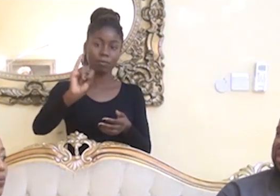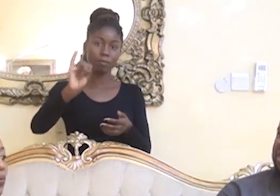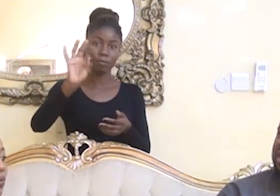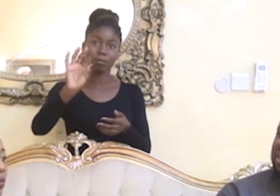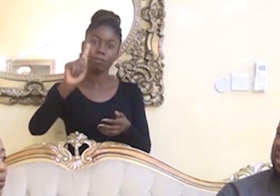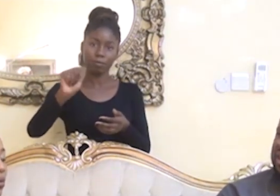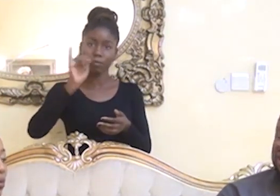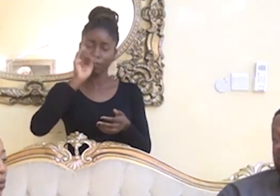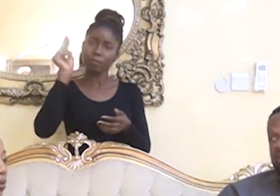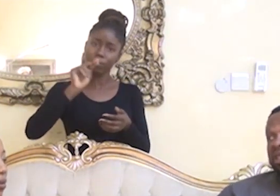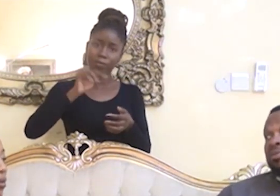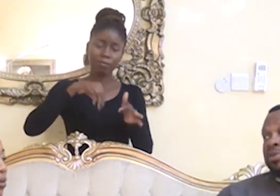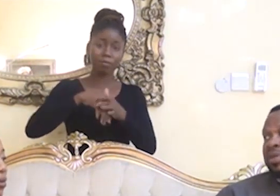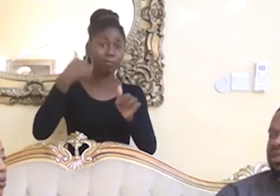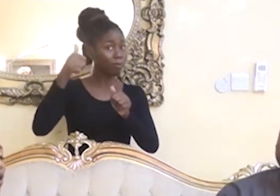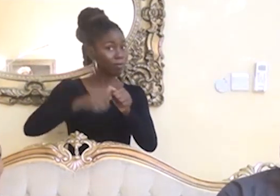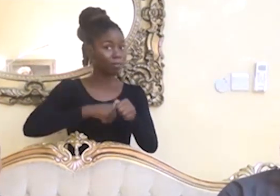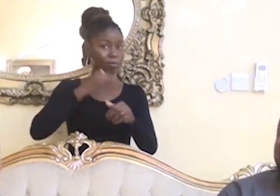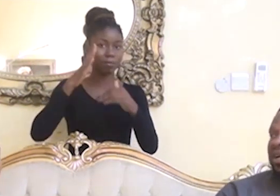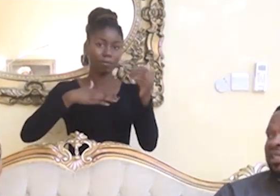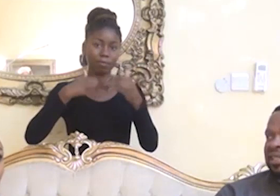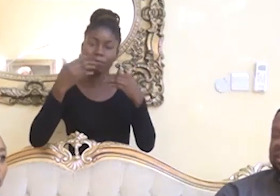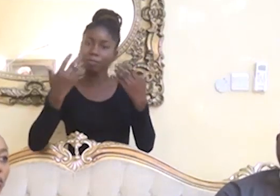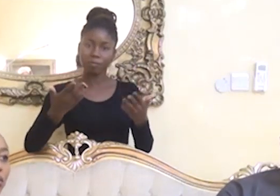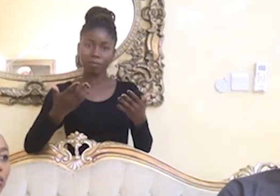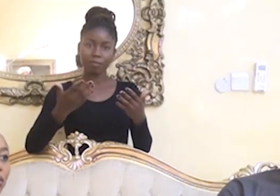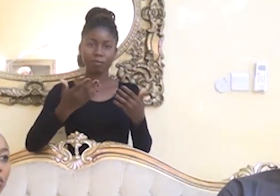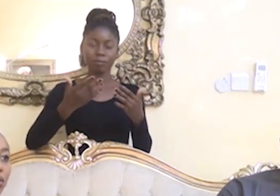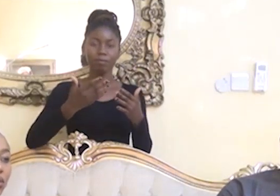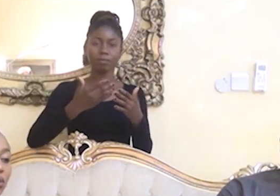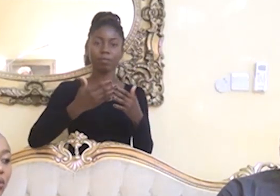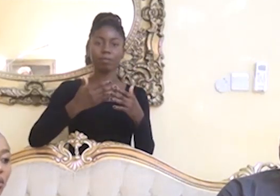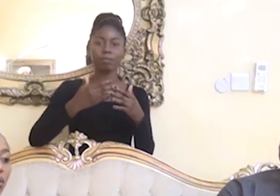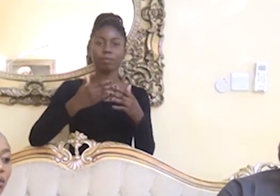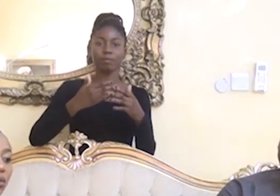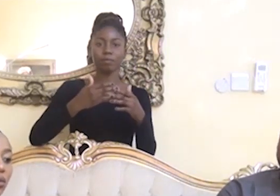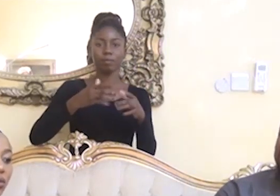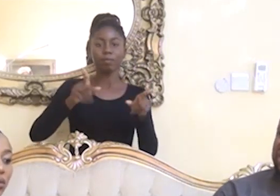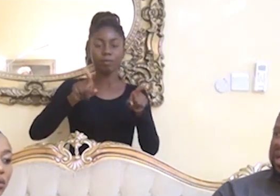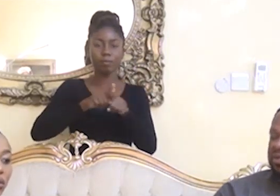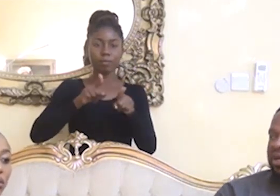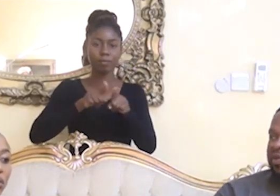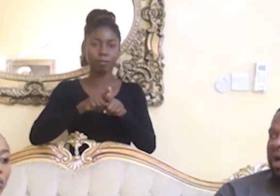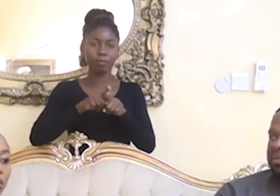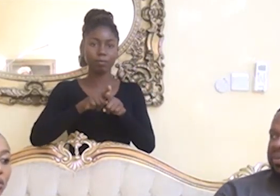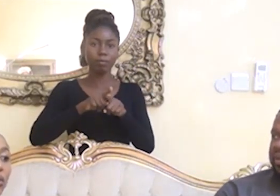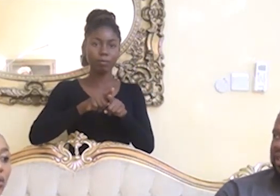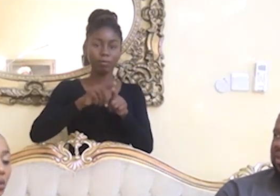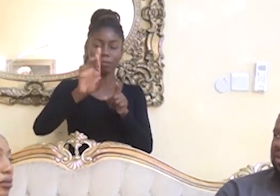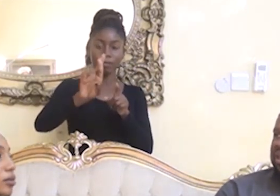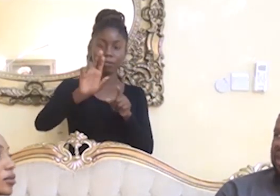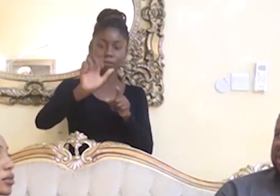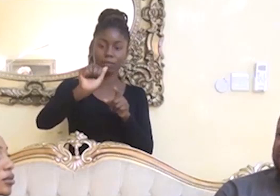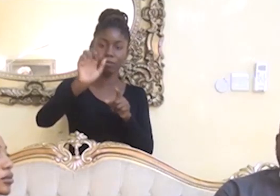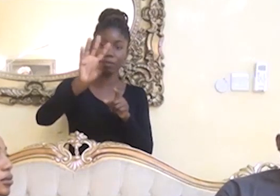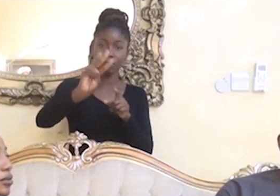building. Let's say commercial building, Yes. high rise. Then a ramp is